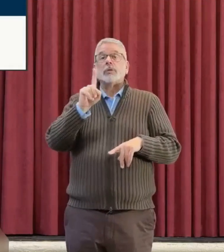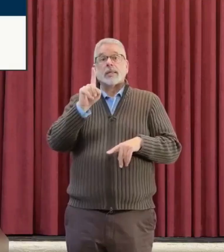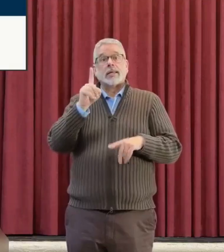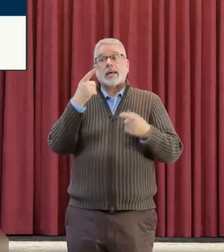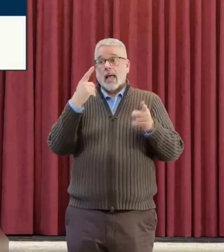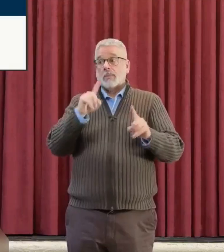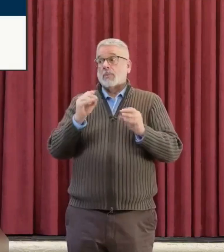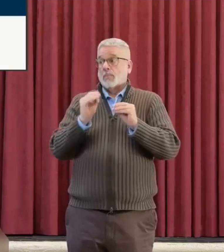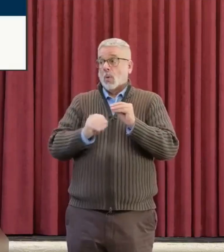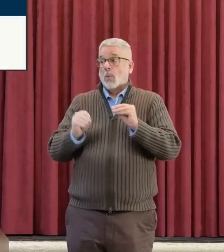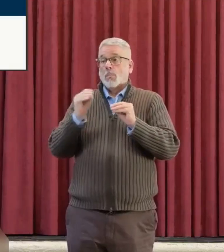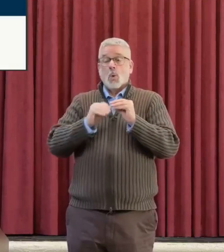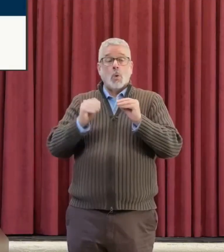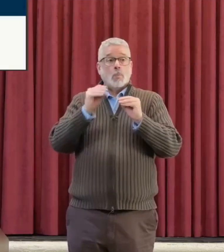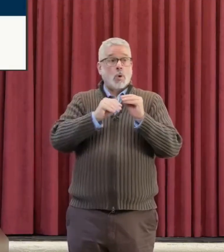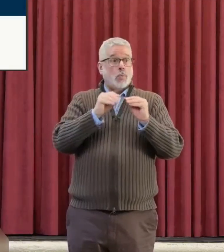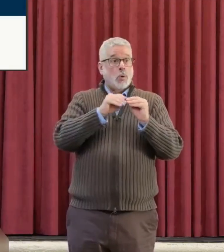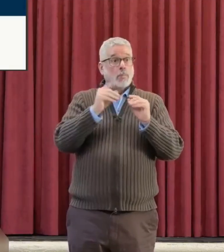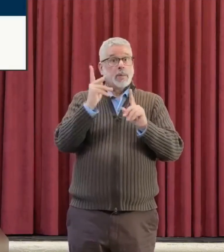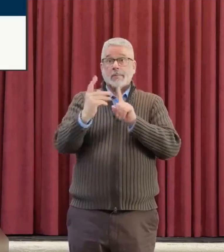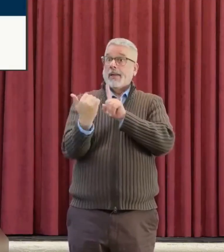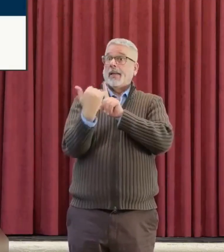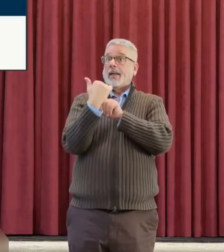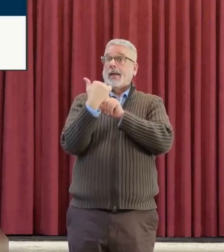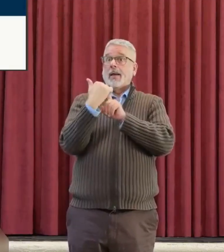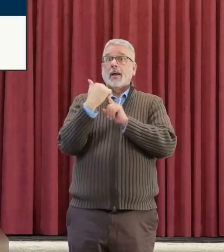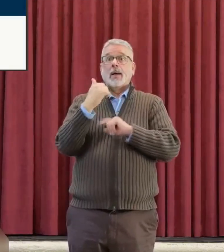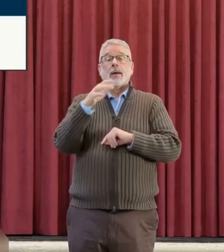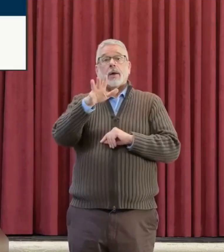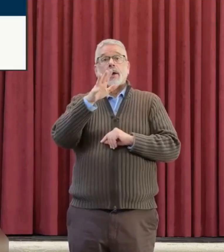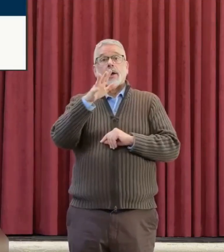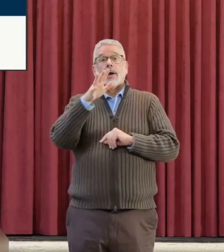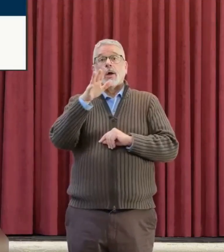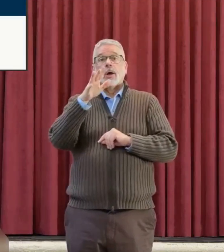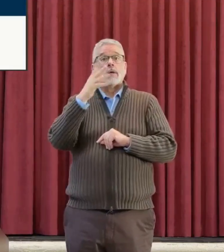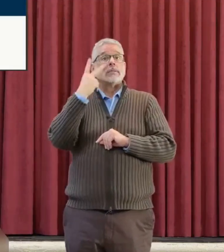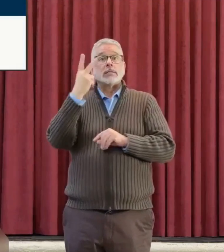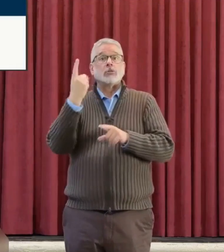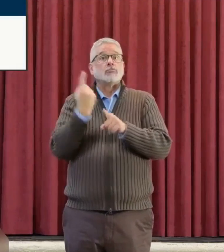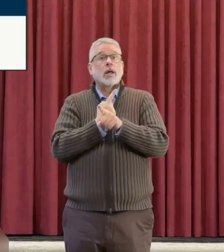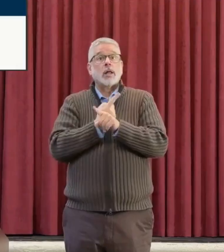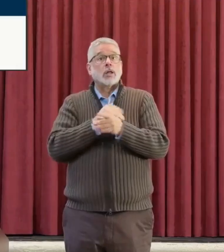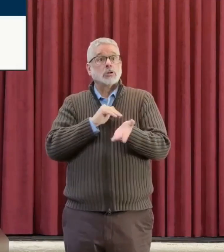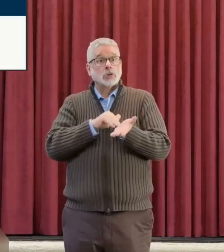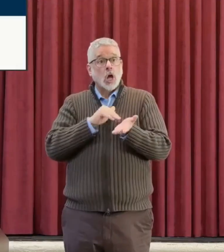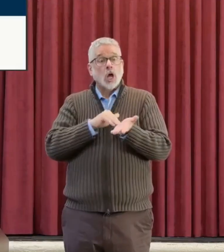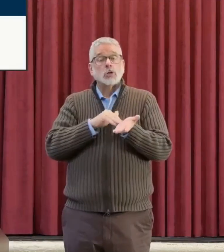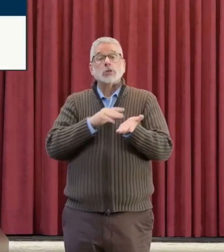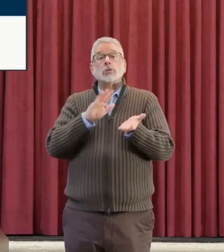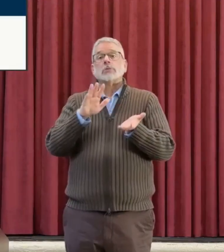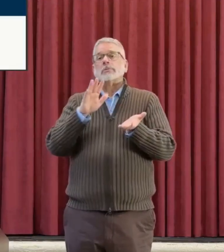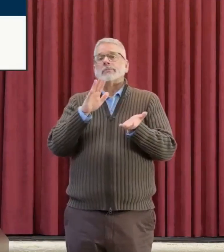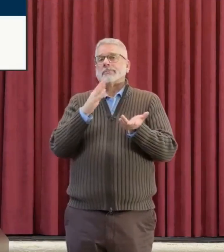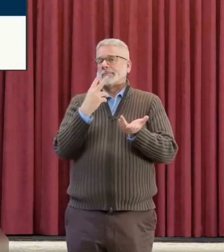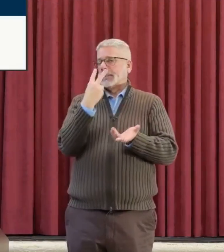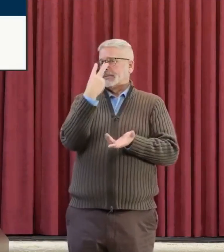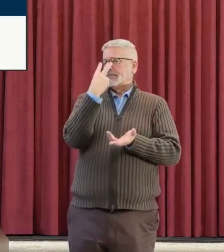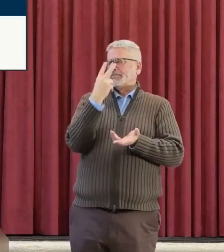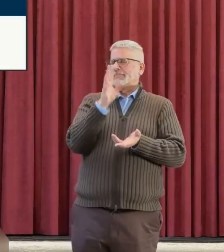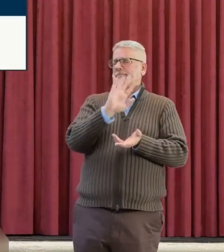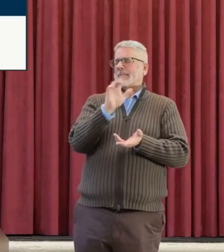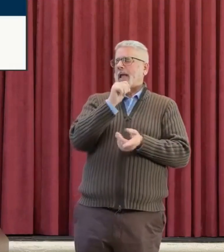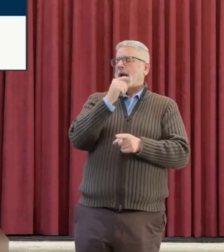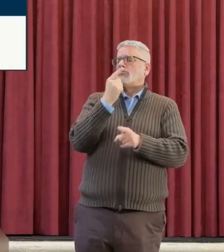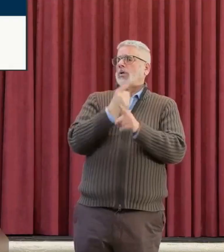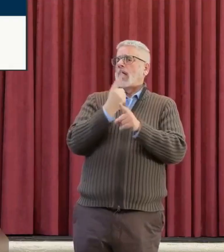around, and if your mom can't see your regular doctor, you wanna doubt that too.